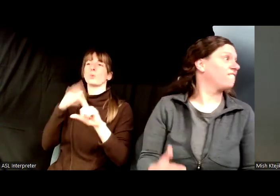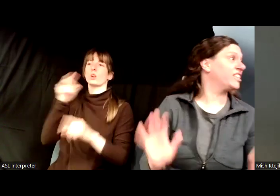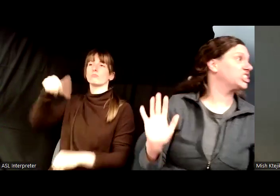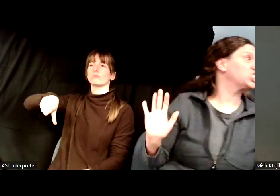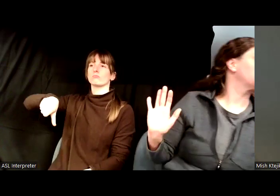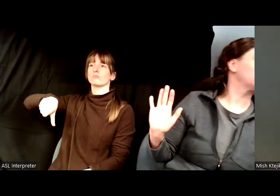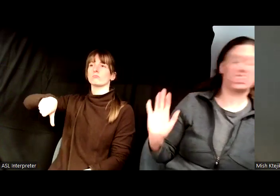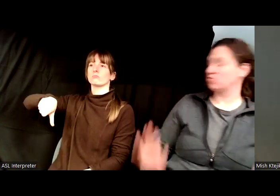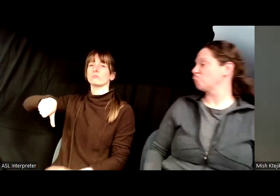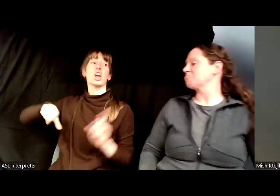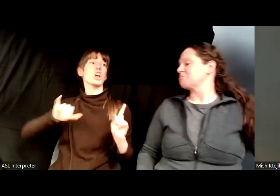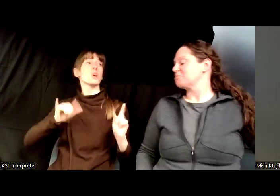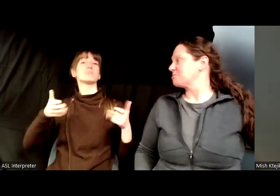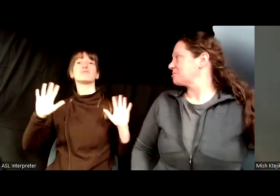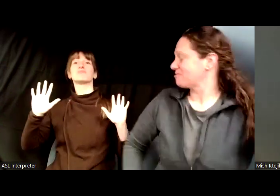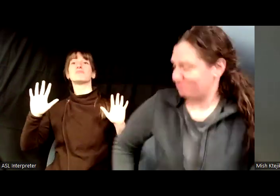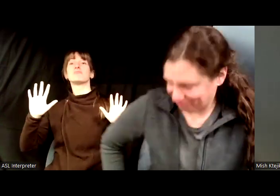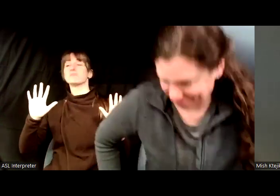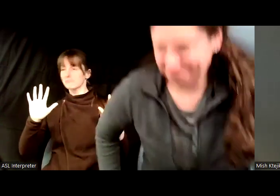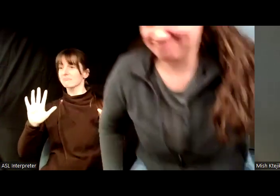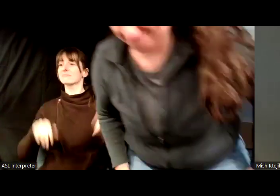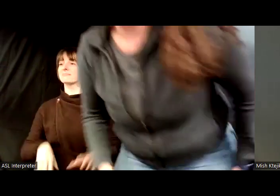This is So Colleen. Okay, doesn't that solve it?